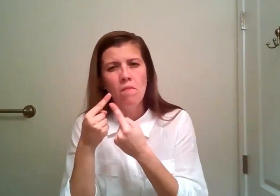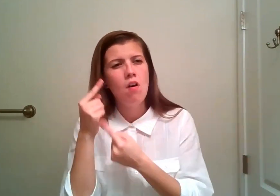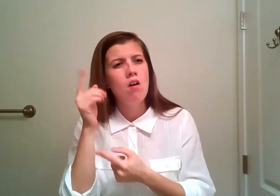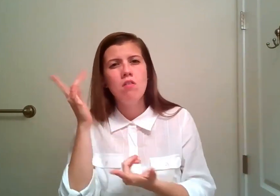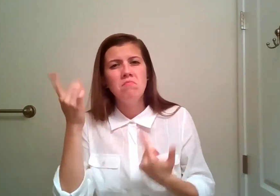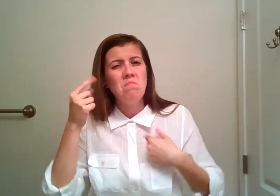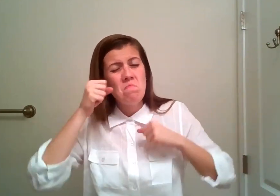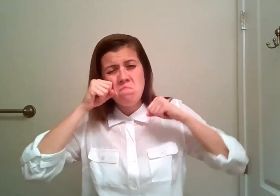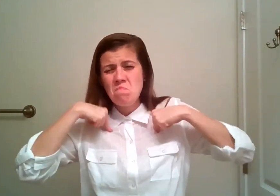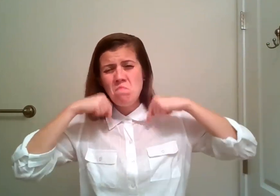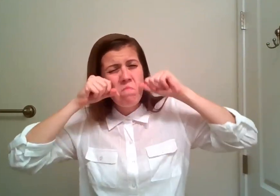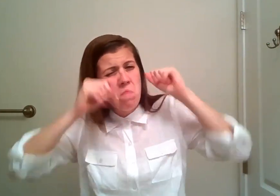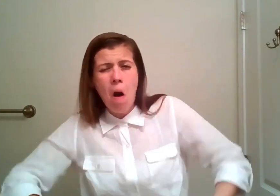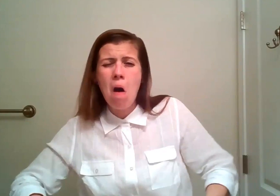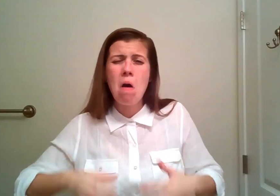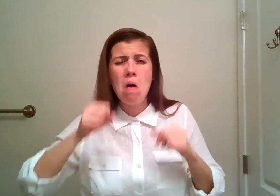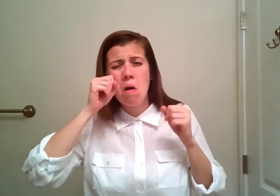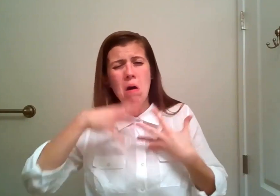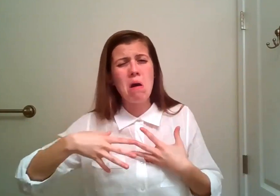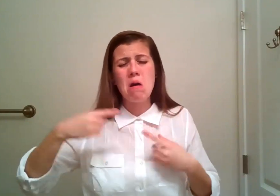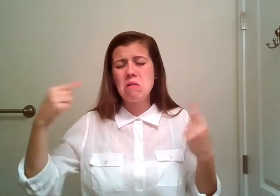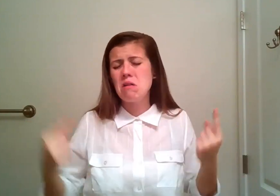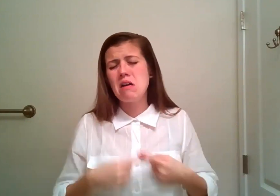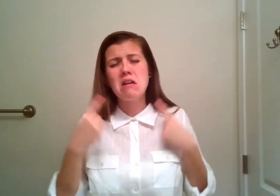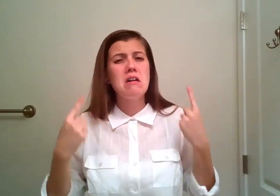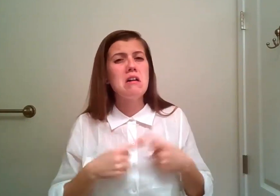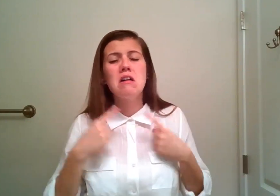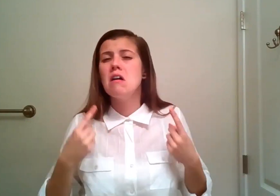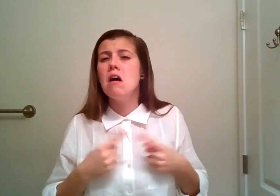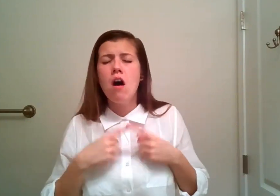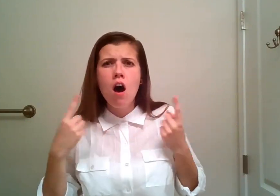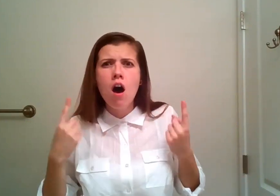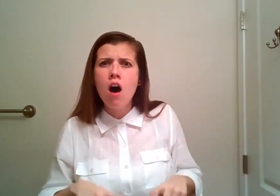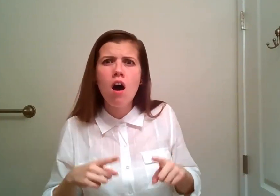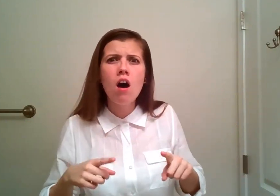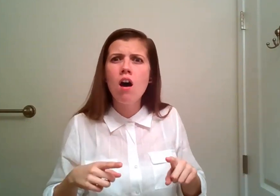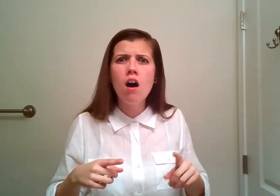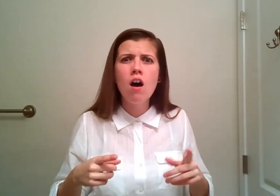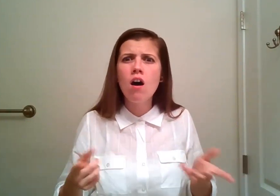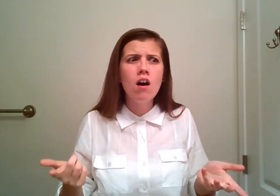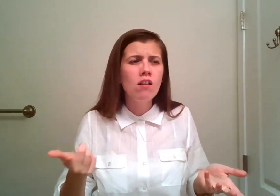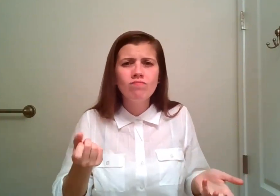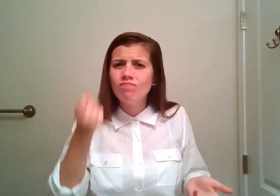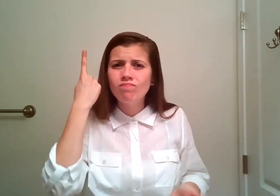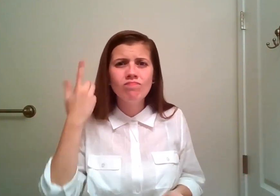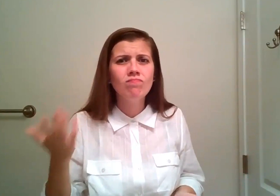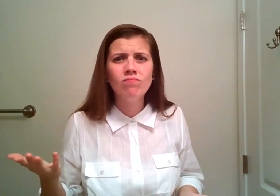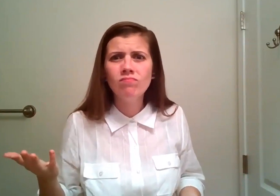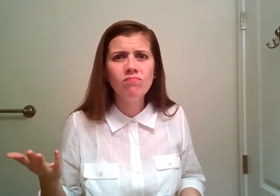was working on my left ear, my right eye would twitch. It was just a mess, and it was so painful. I